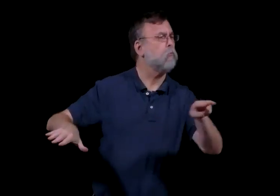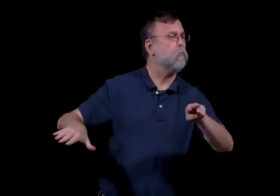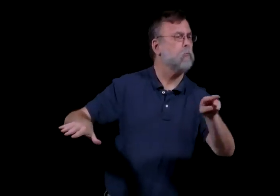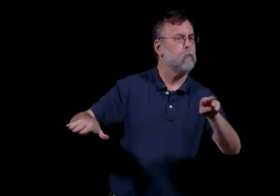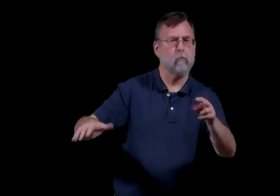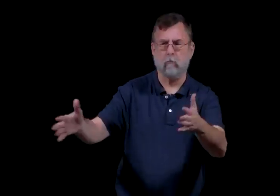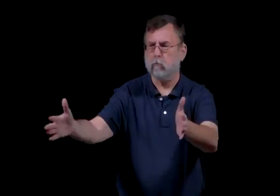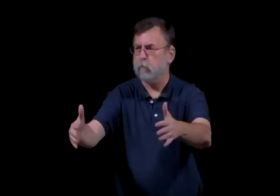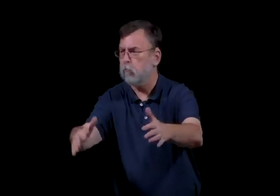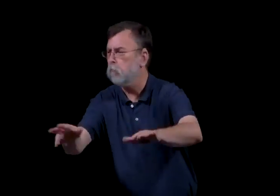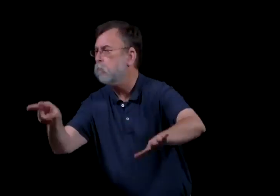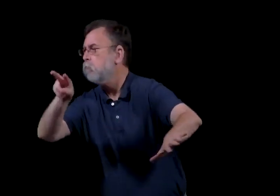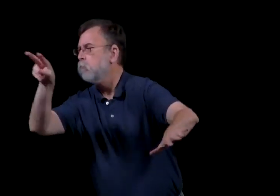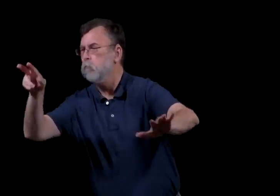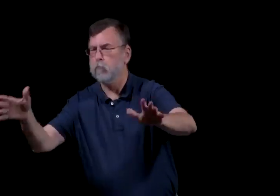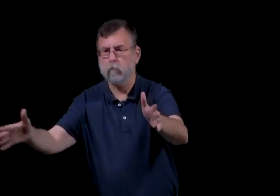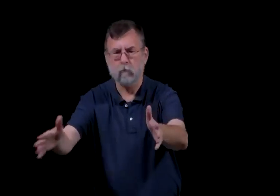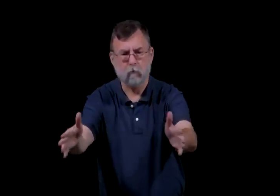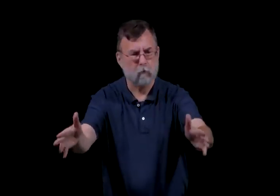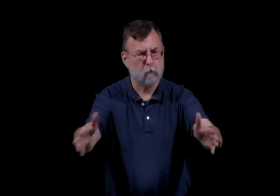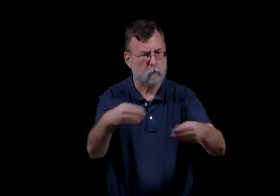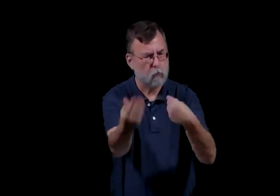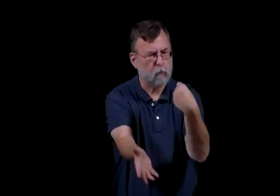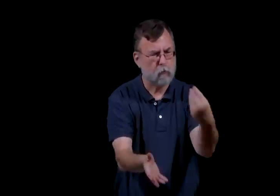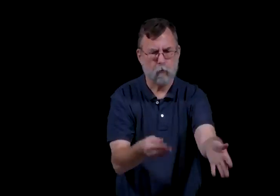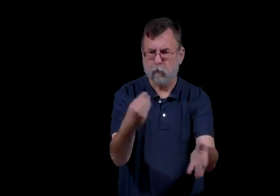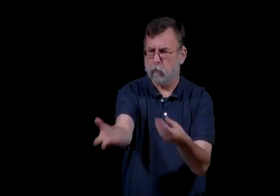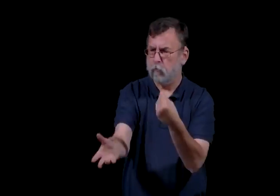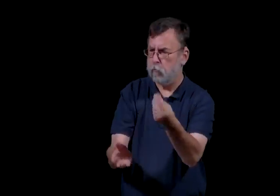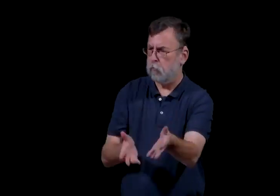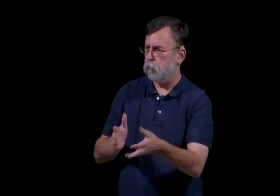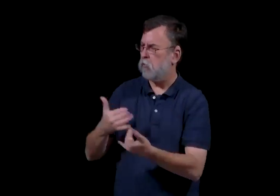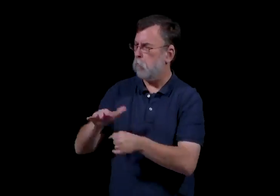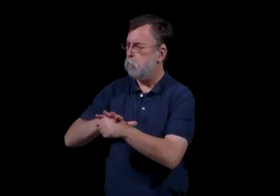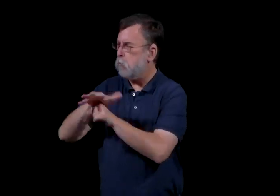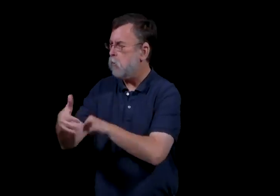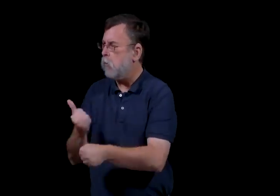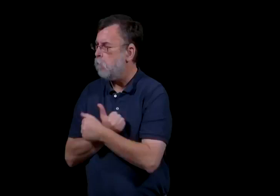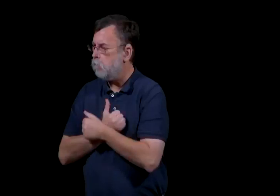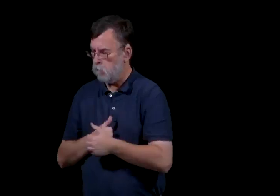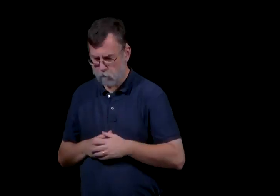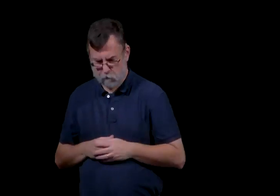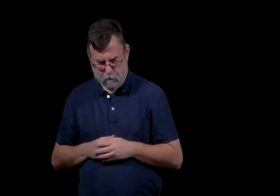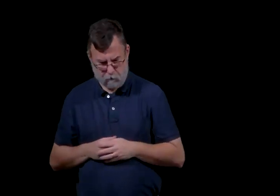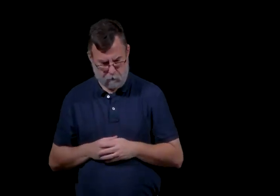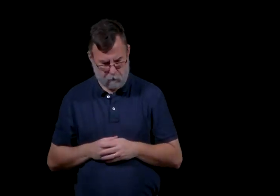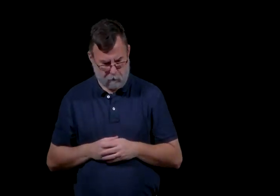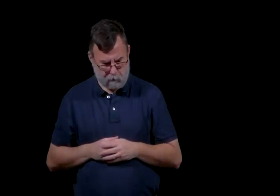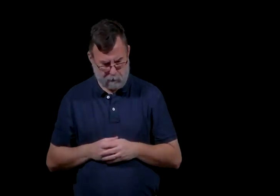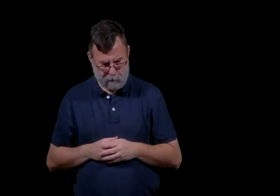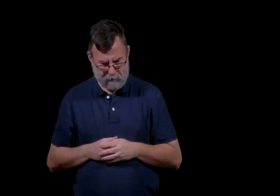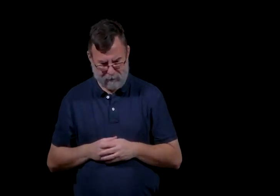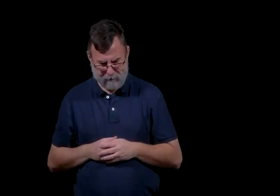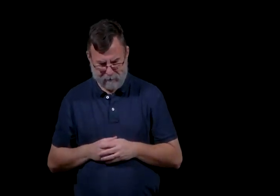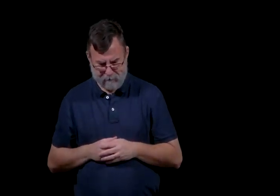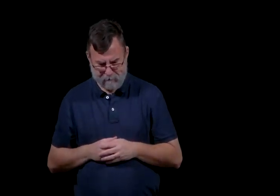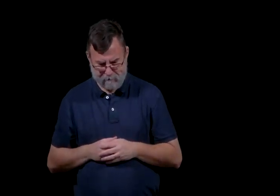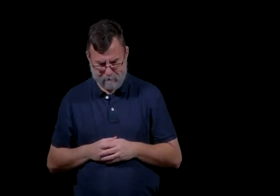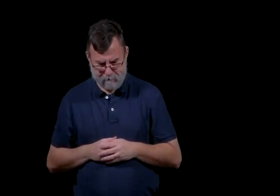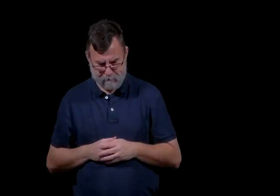something that cost him, or even if there's danger to himself, he'll take care of his sheep and provide their need.